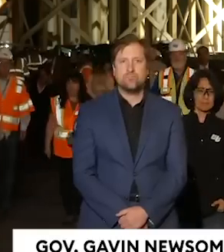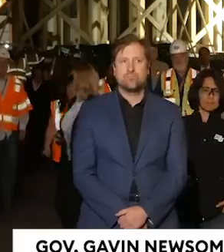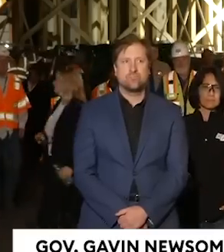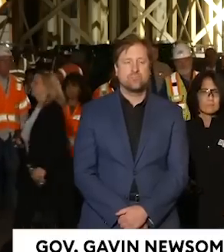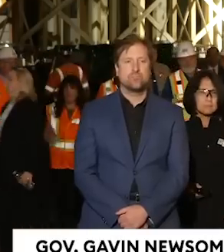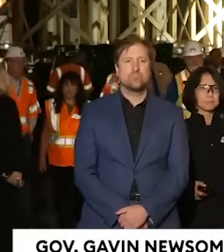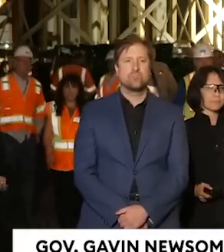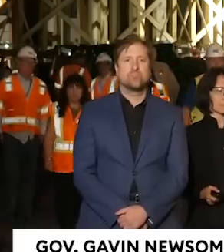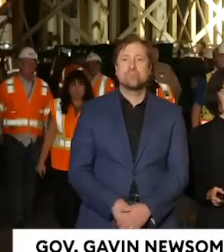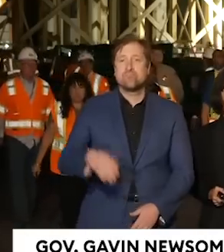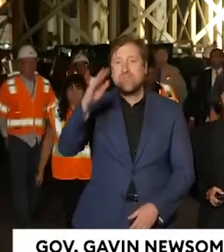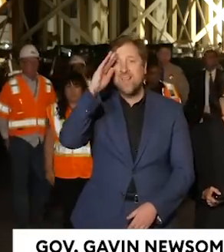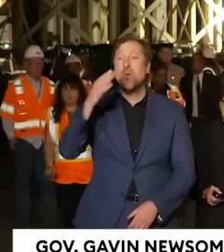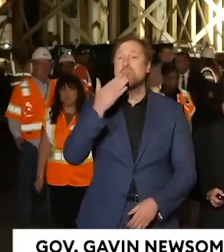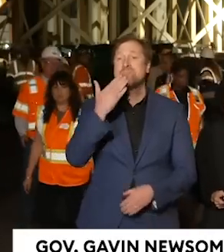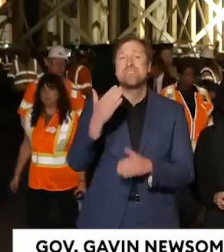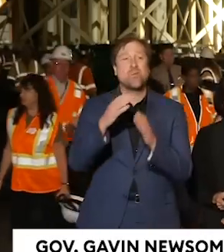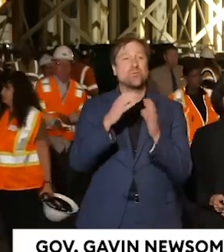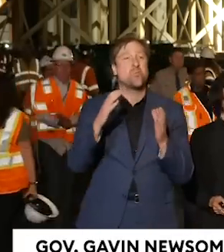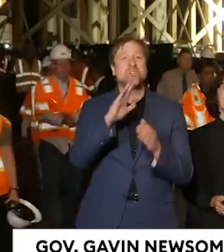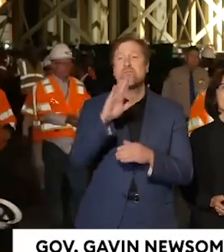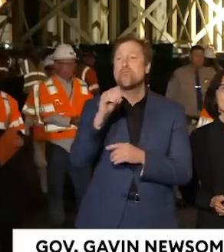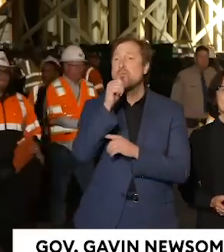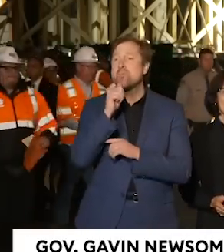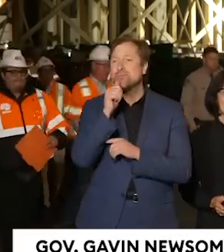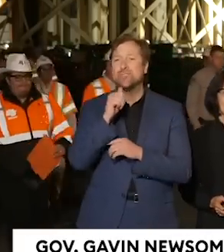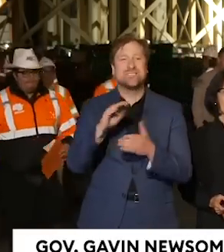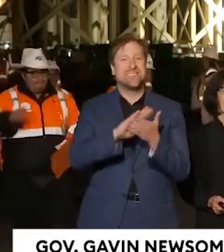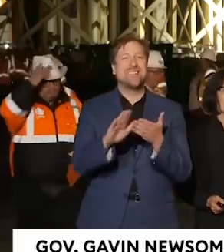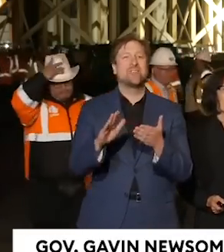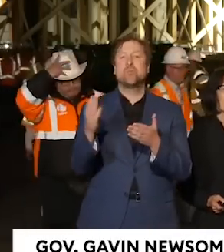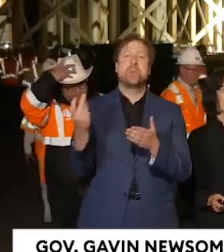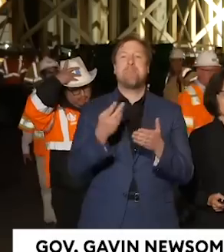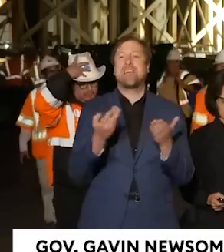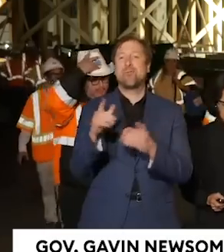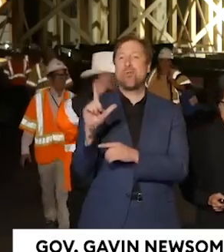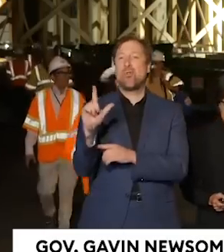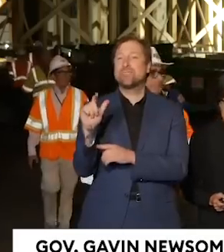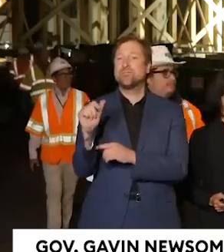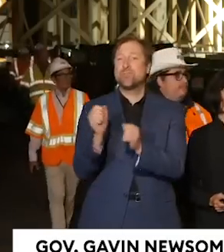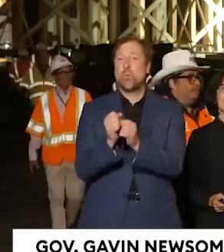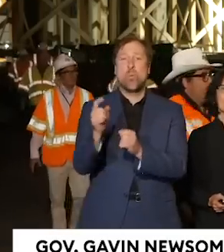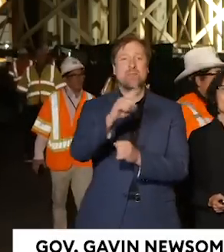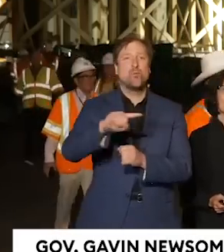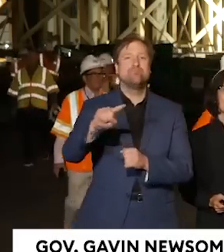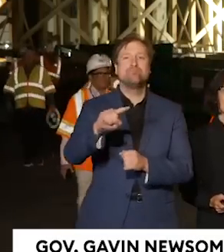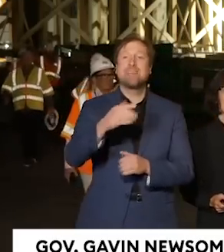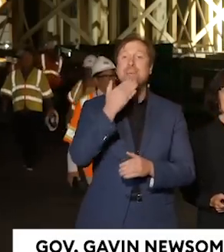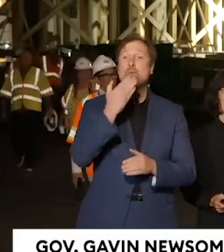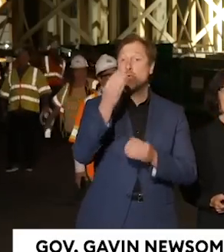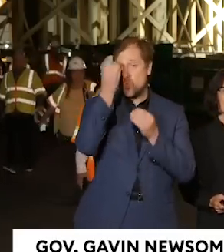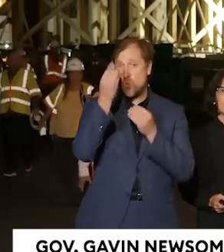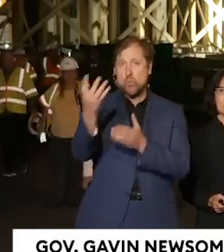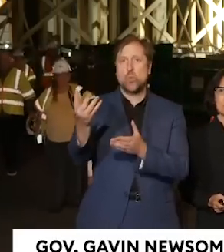everybody. Thanks for your patience, and it's good to be back here with all of you, and here with good news. Our